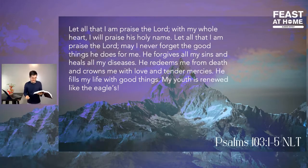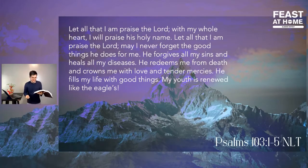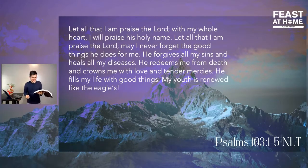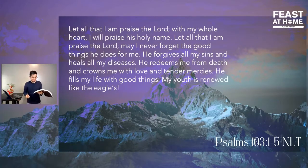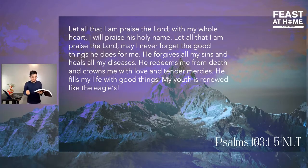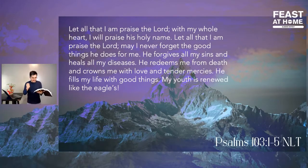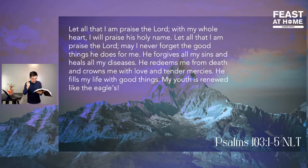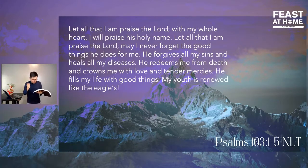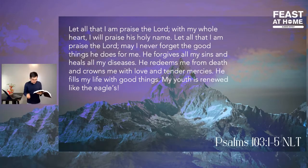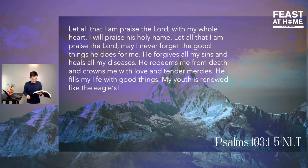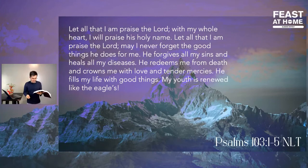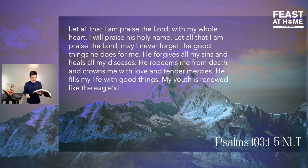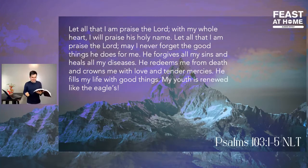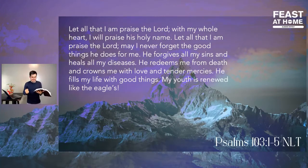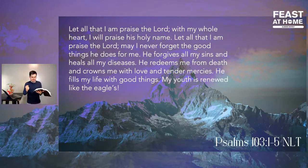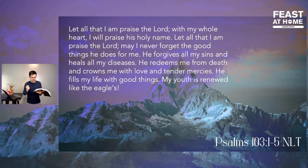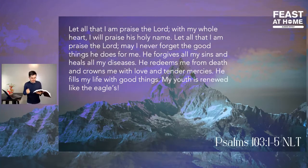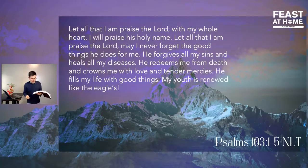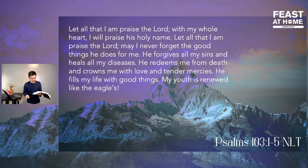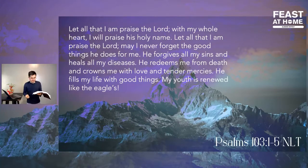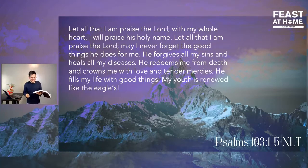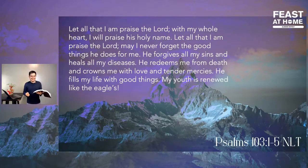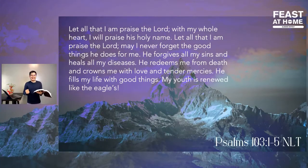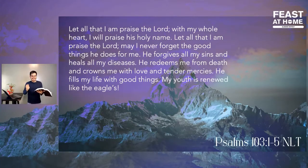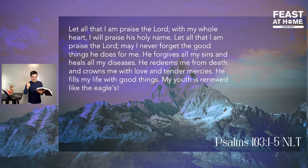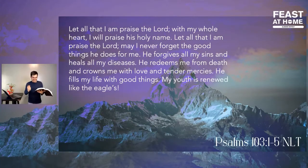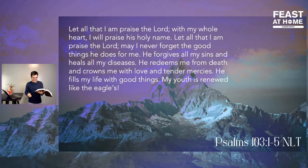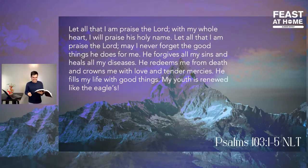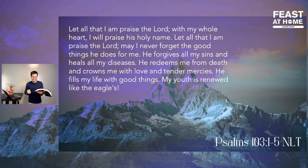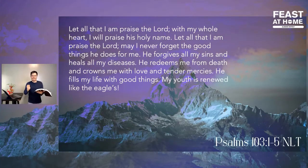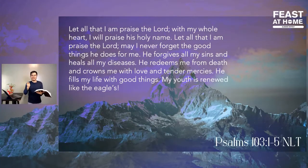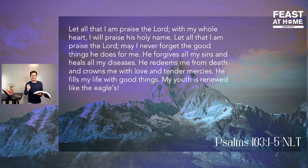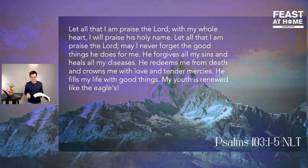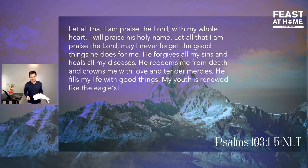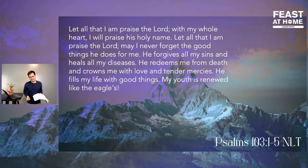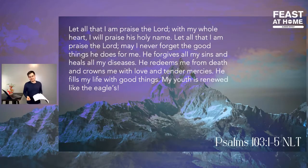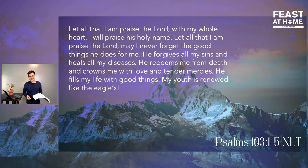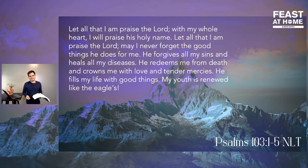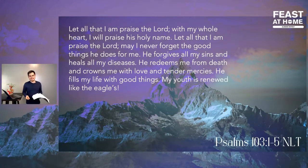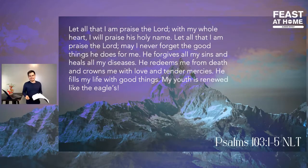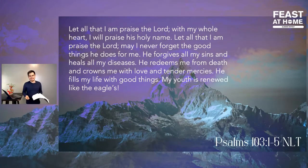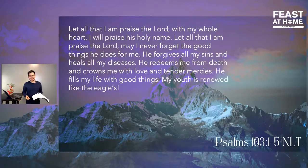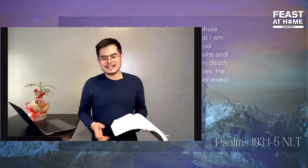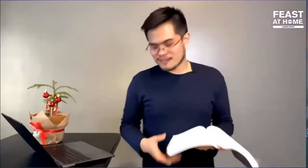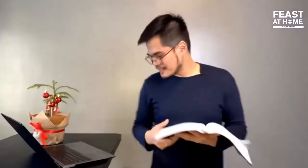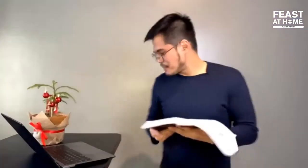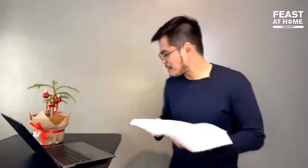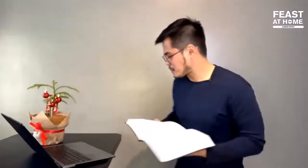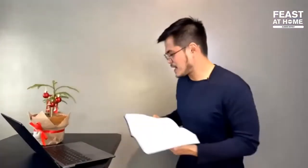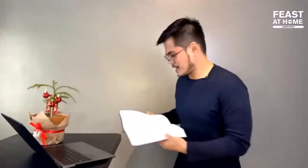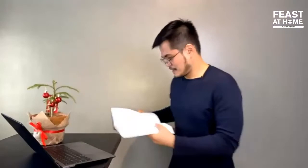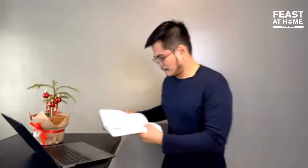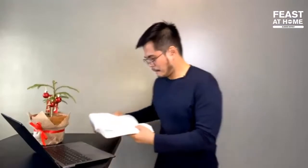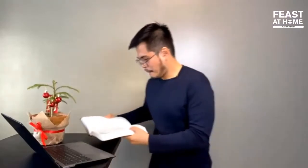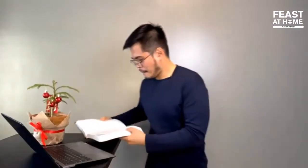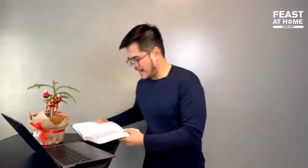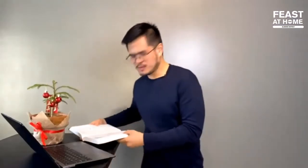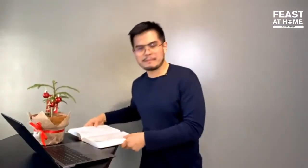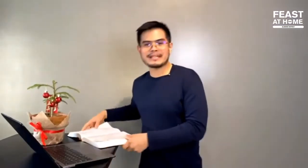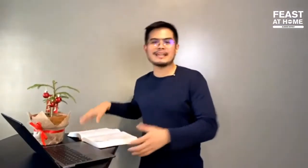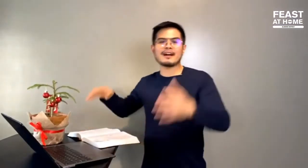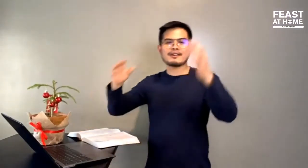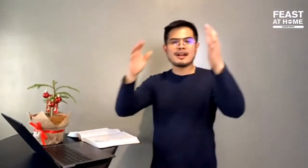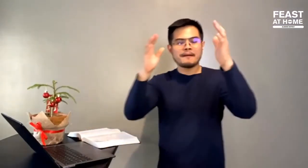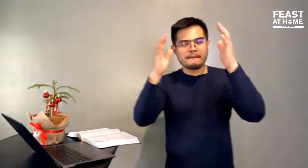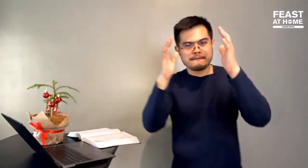things. My youth is renewed like the eagles." Friends, my prayer as